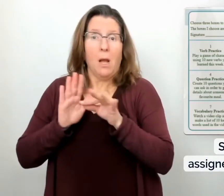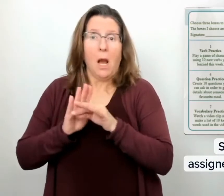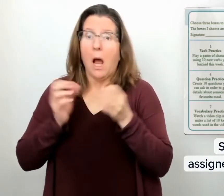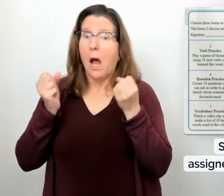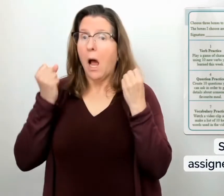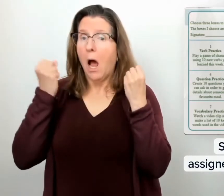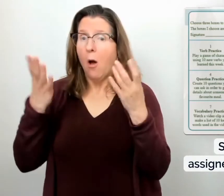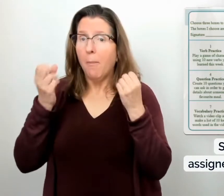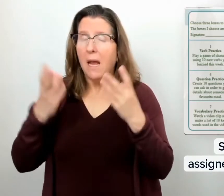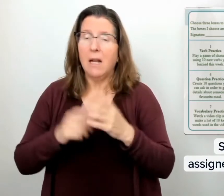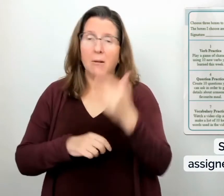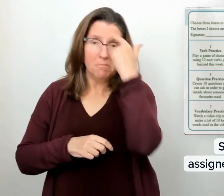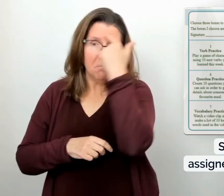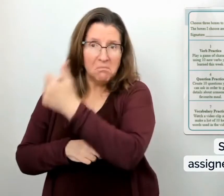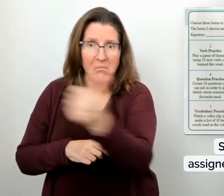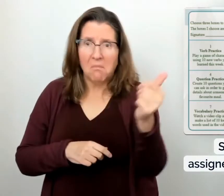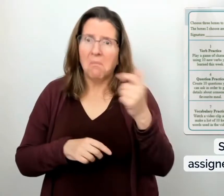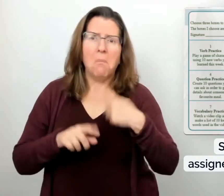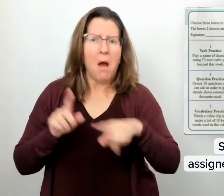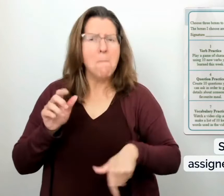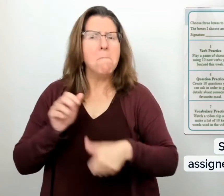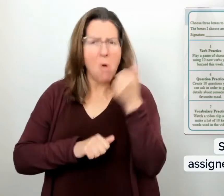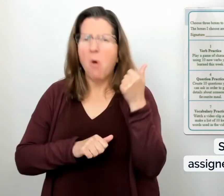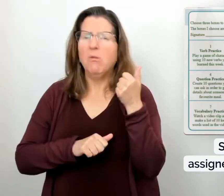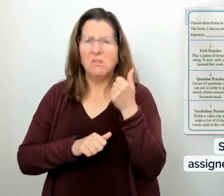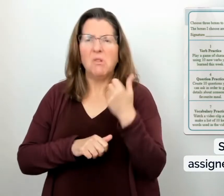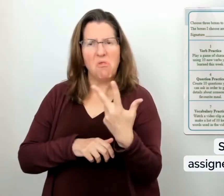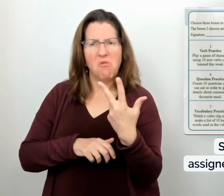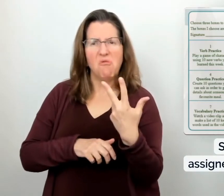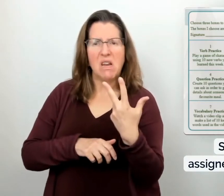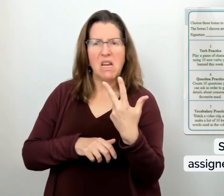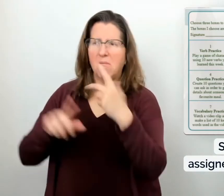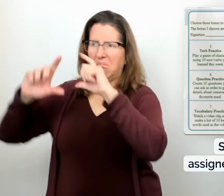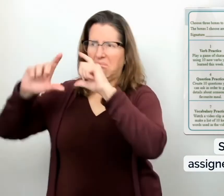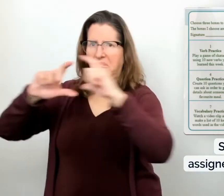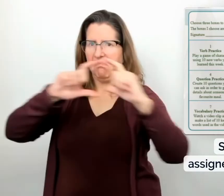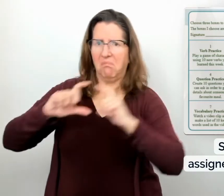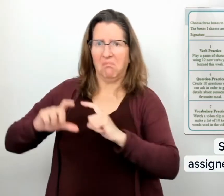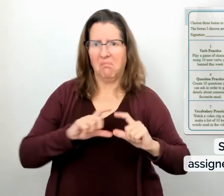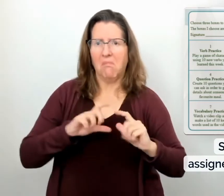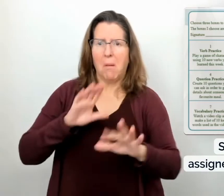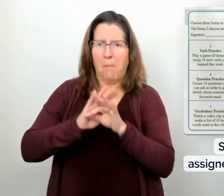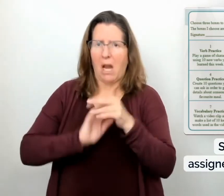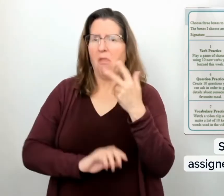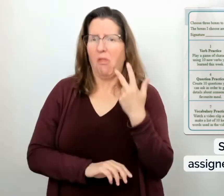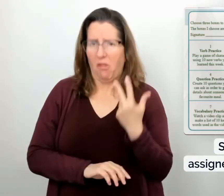How many squares they need to complete is up to you, but generally I ask them to complete 3.